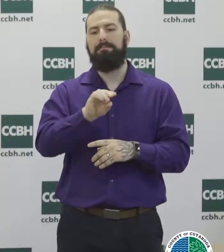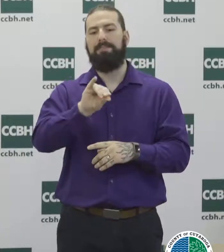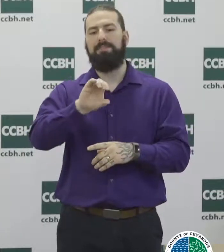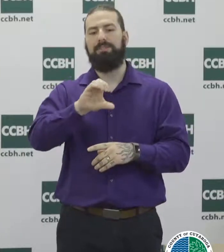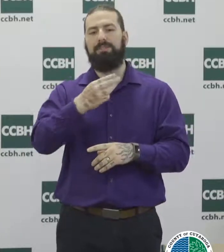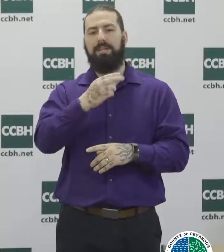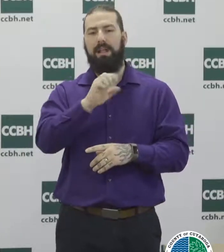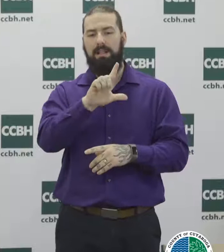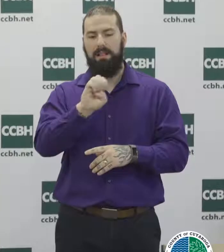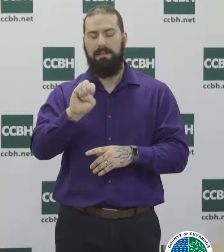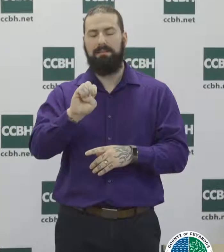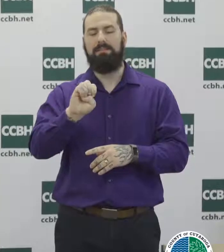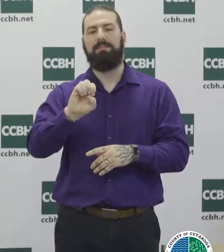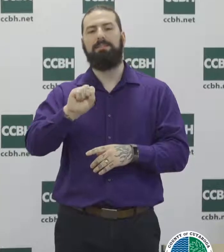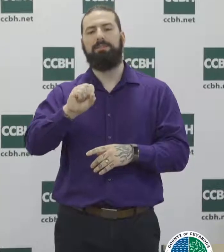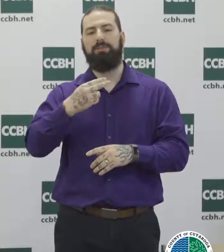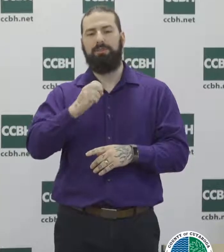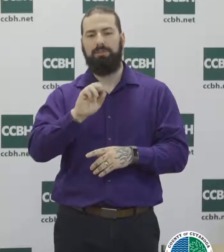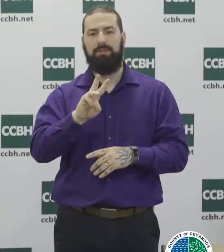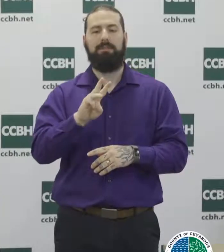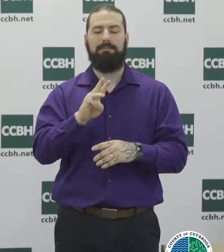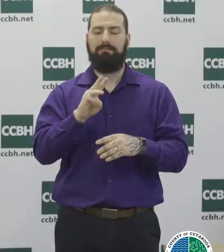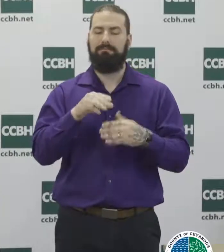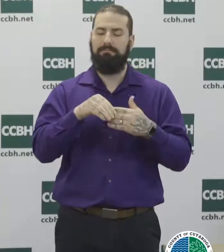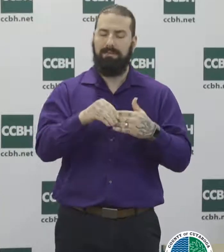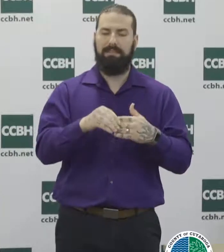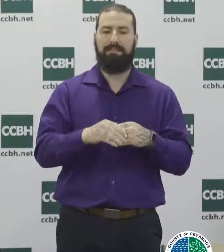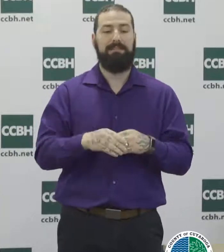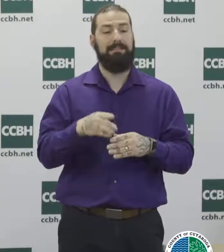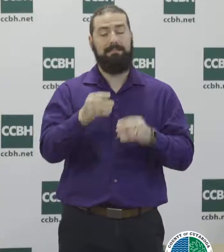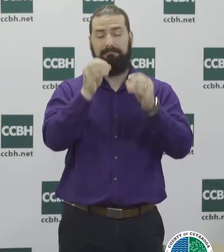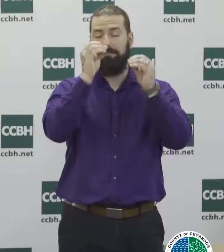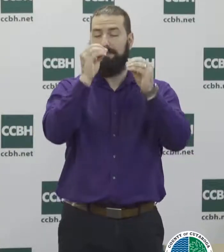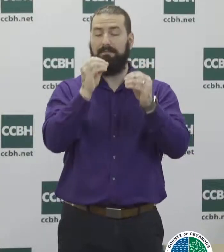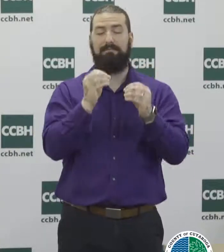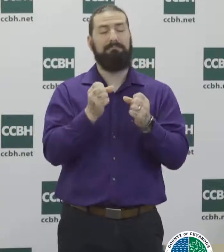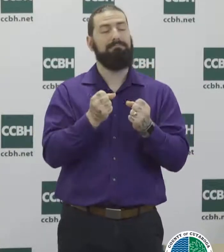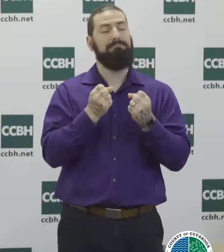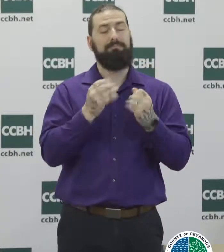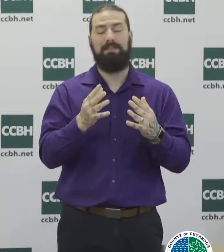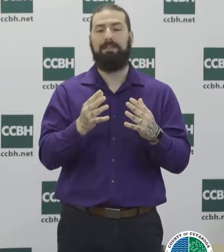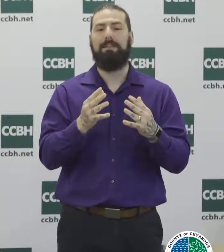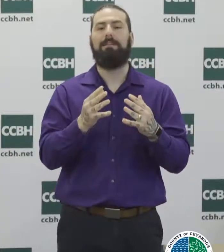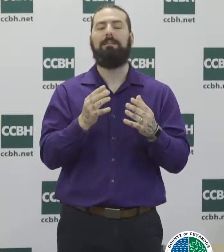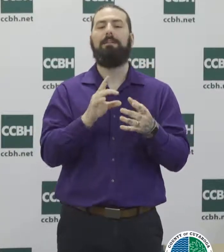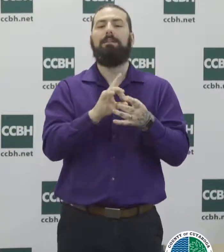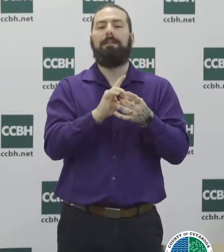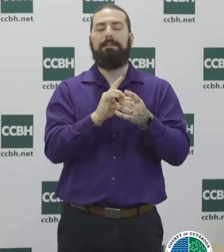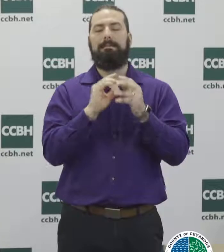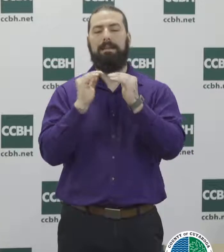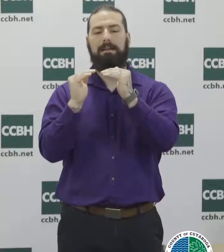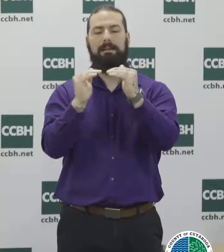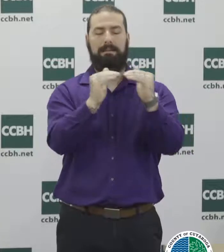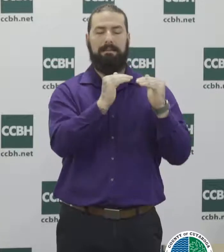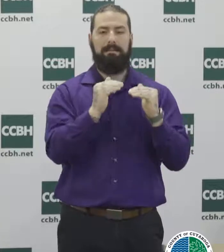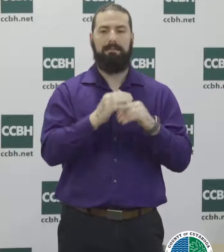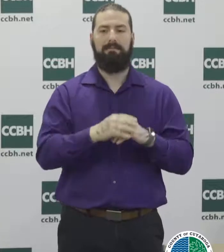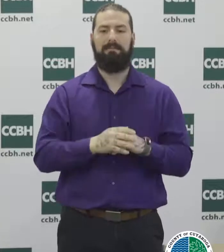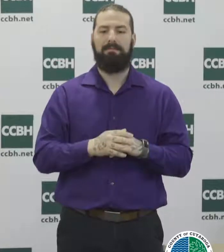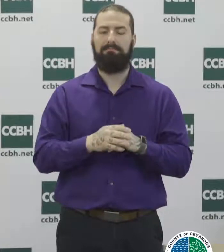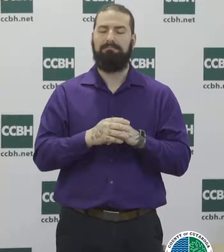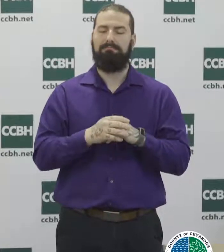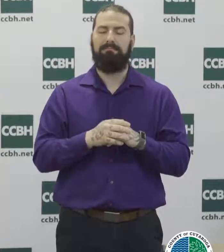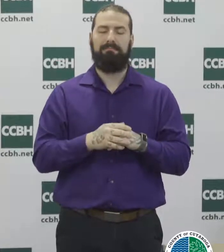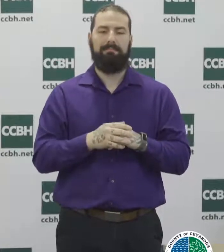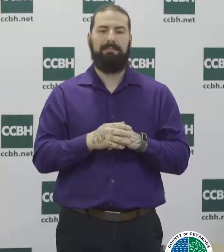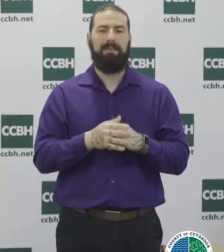for us. She has taught me so much about equity over the years, has been a huge partner in our Hip Cuyahoga movement.